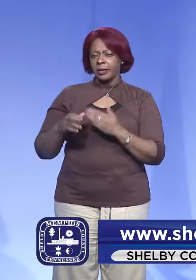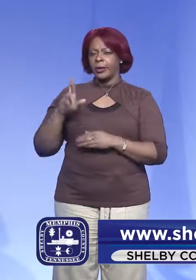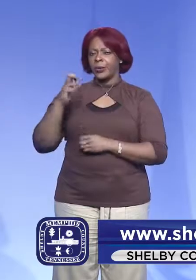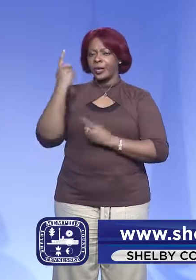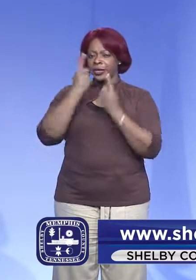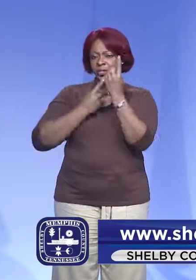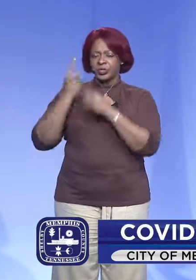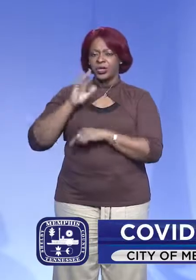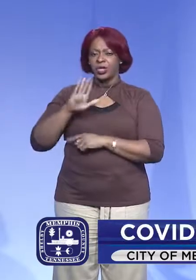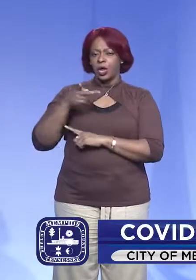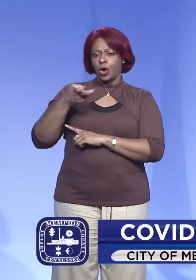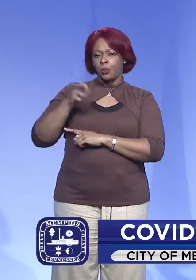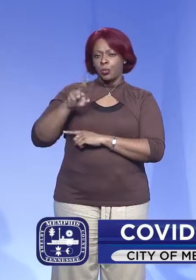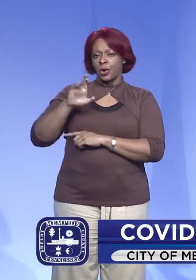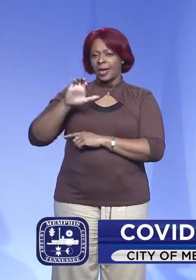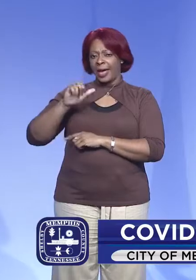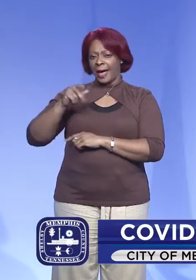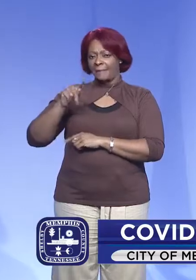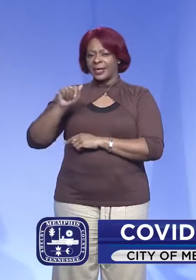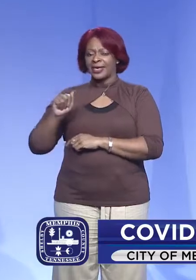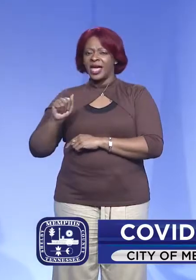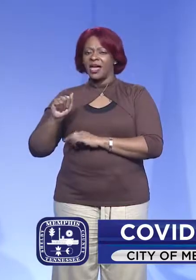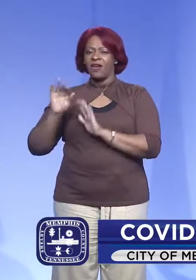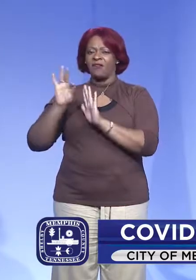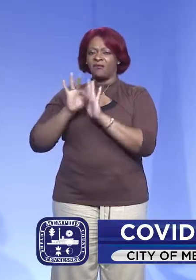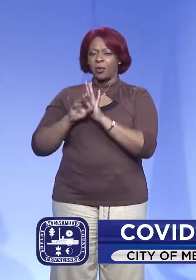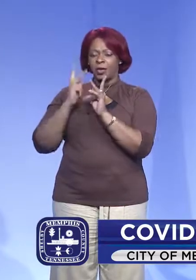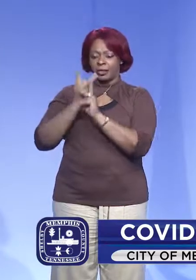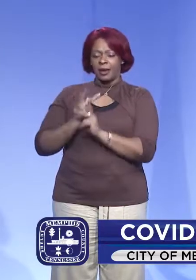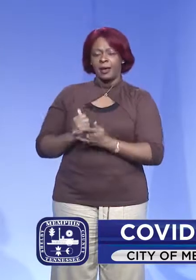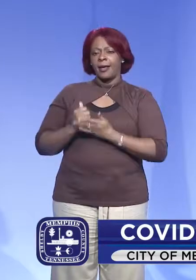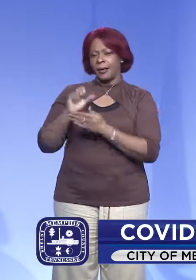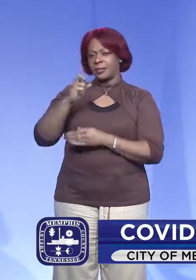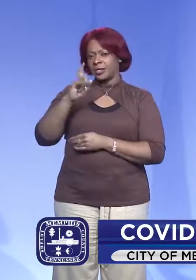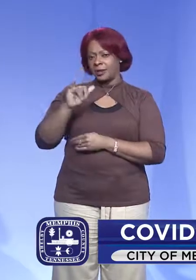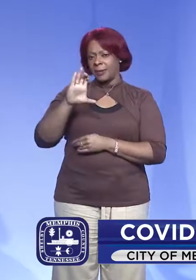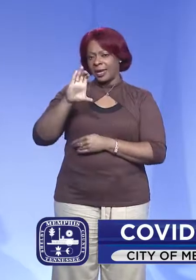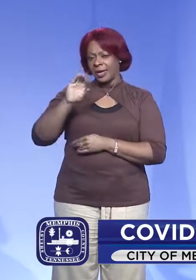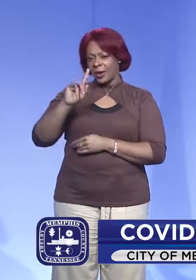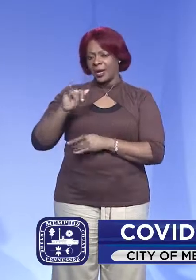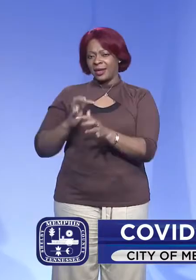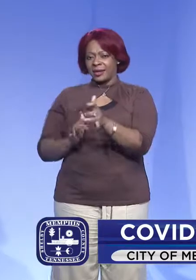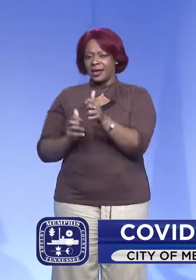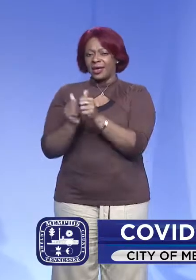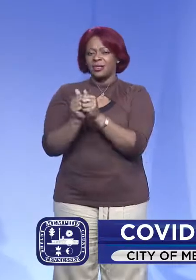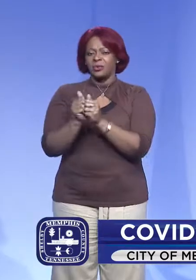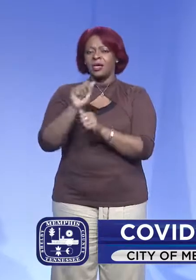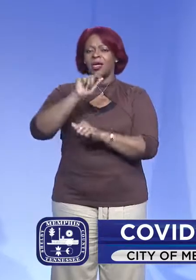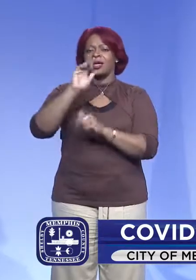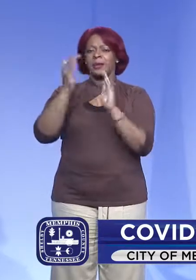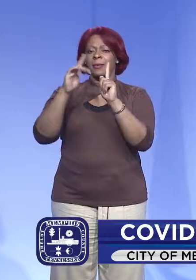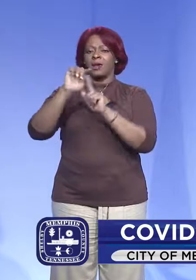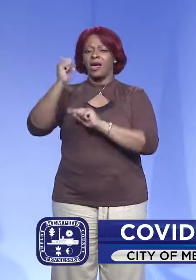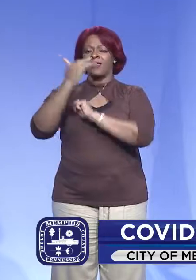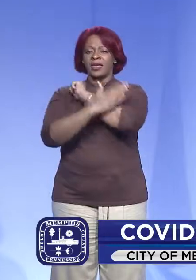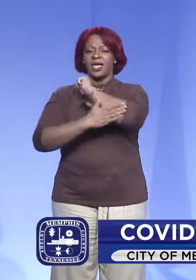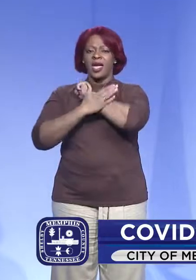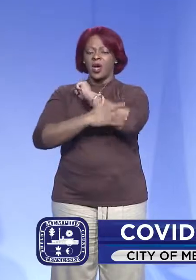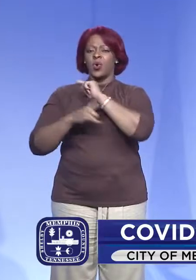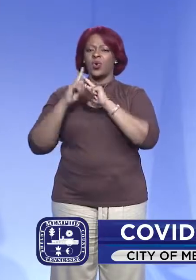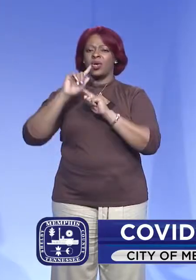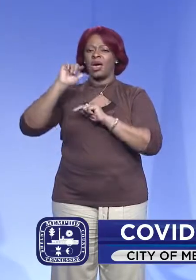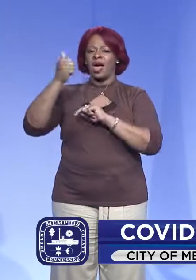reconsider its per capita formula to help Shelby County catch up more with some of the other counties who are already moving